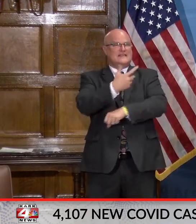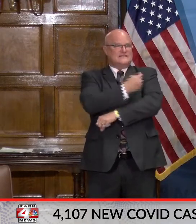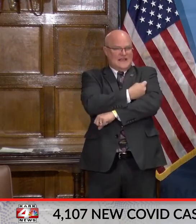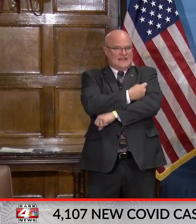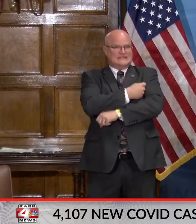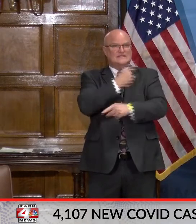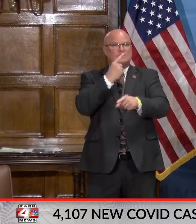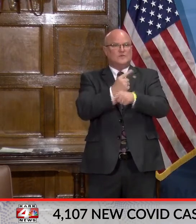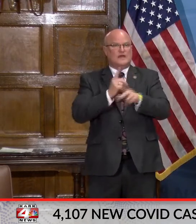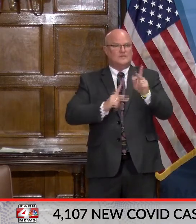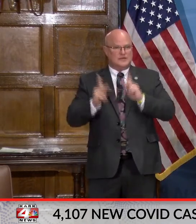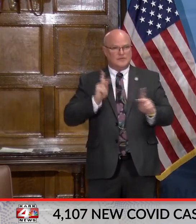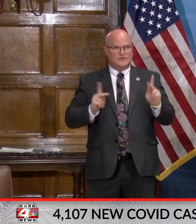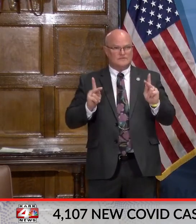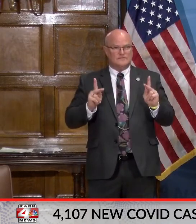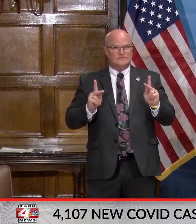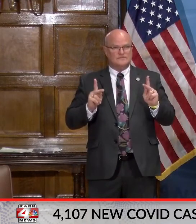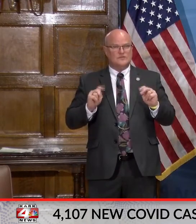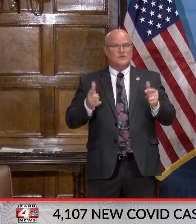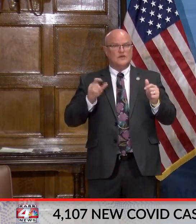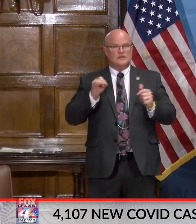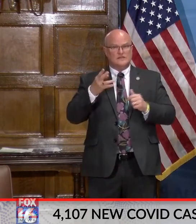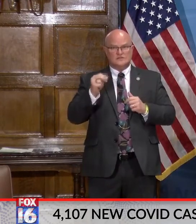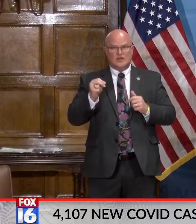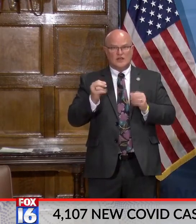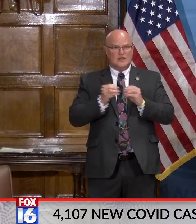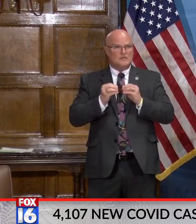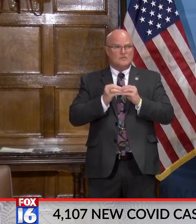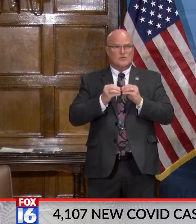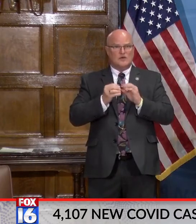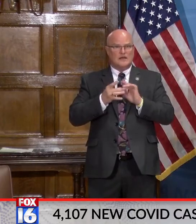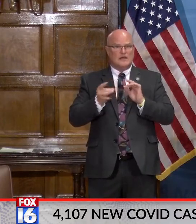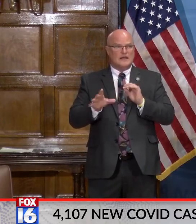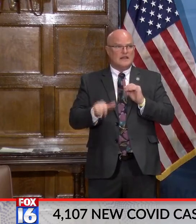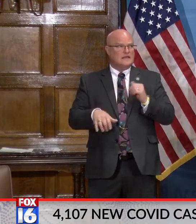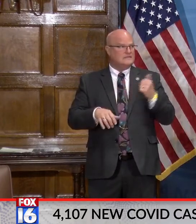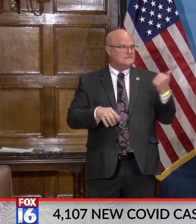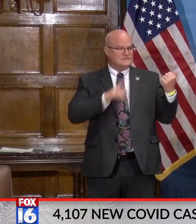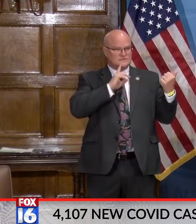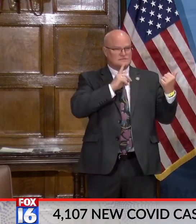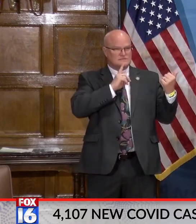into the right people very quickly. John, did you have anything else to add to that?